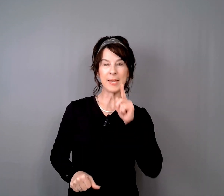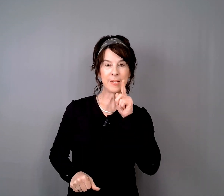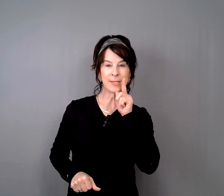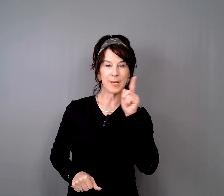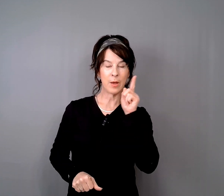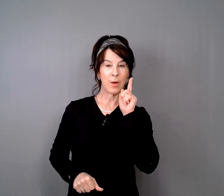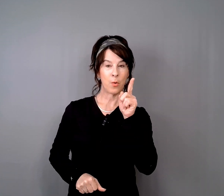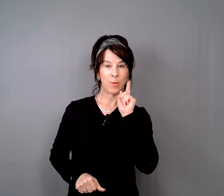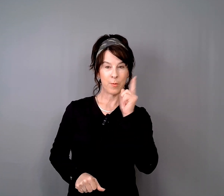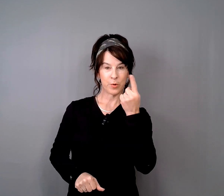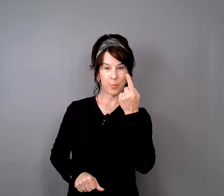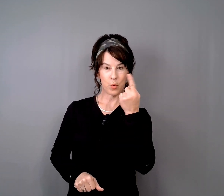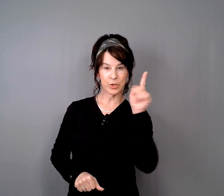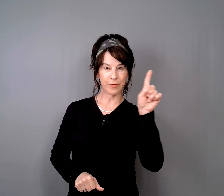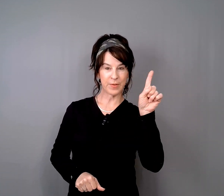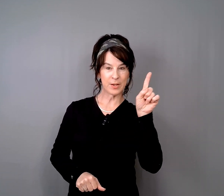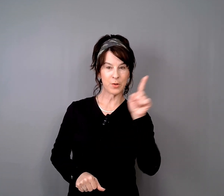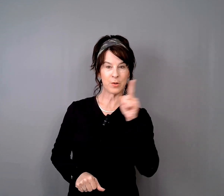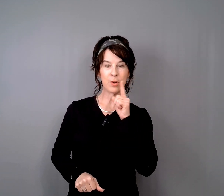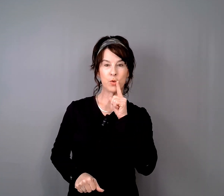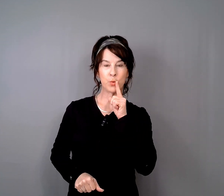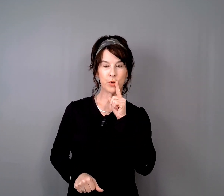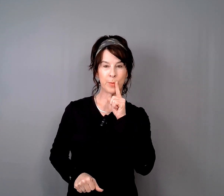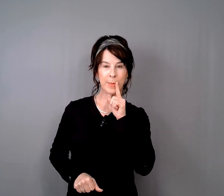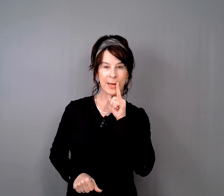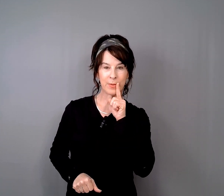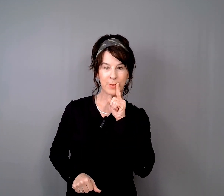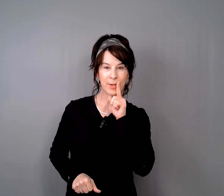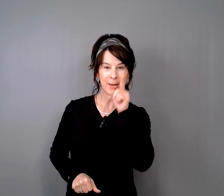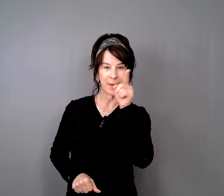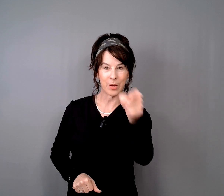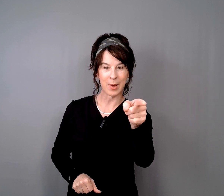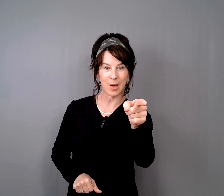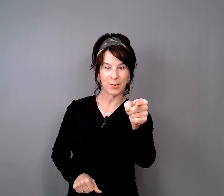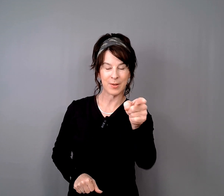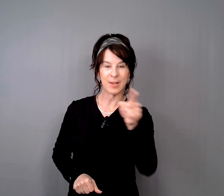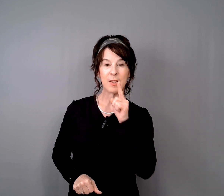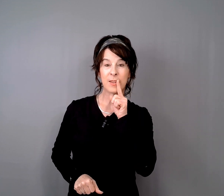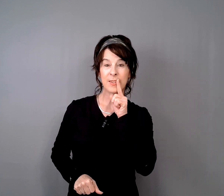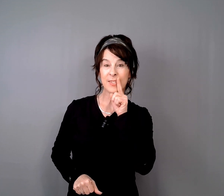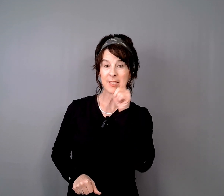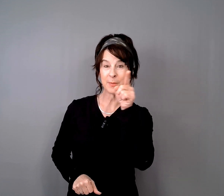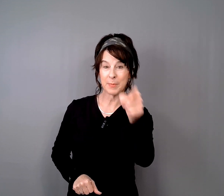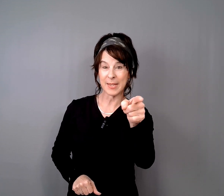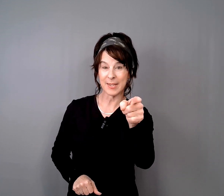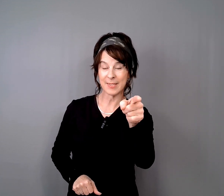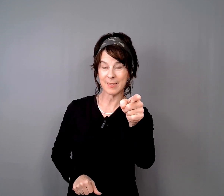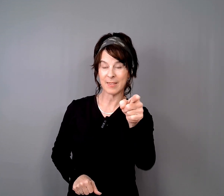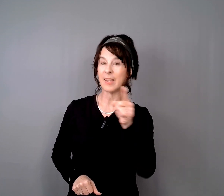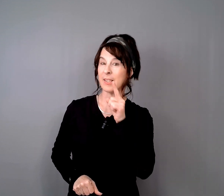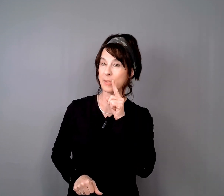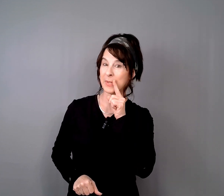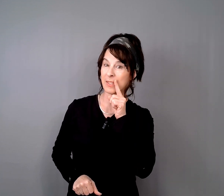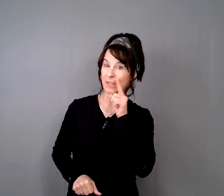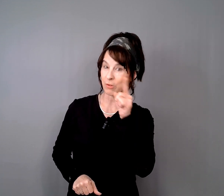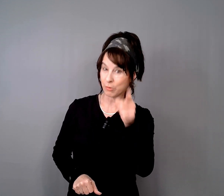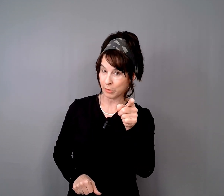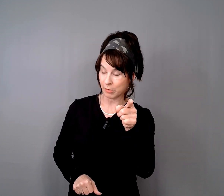speaks. Your pointer finger toward your mouth and go out. Speaks. Speaks the truth